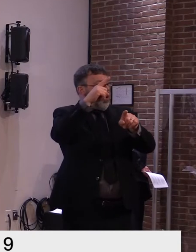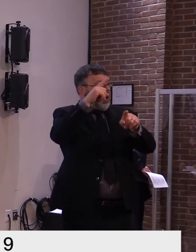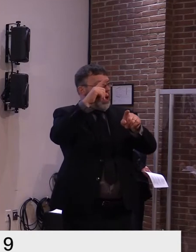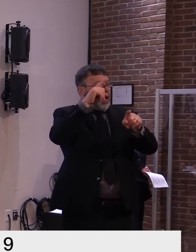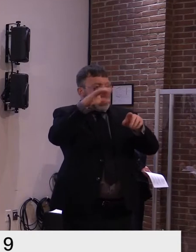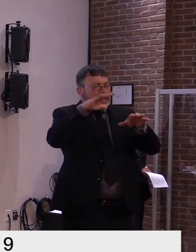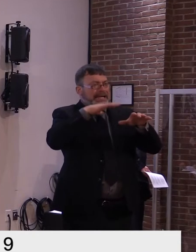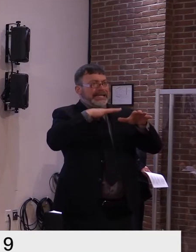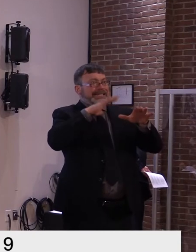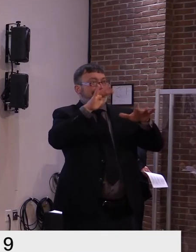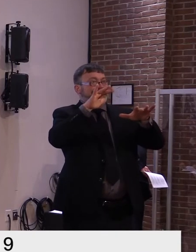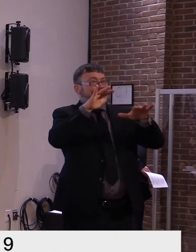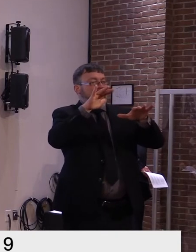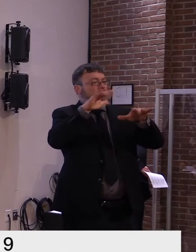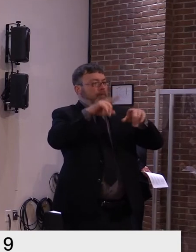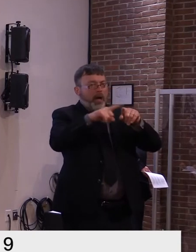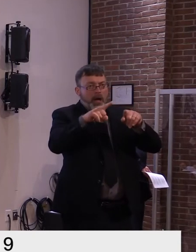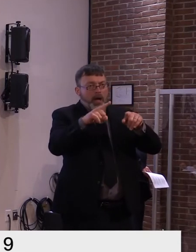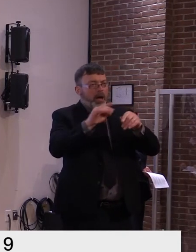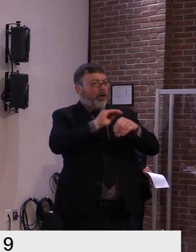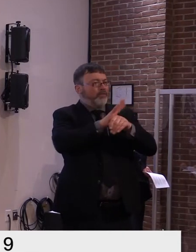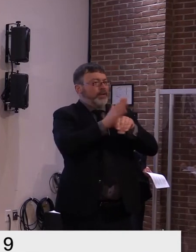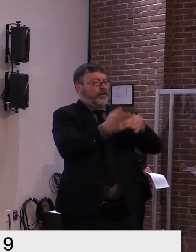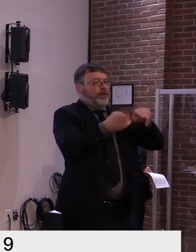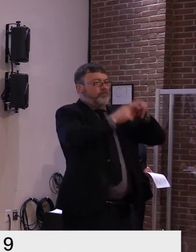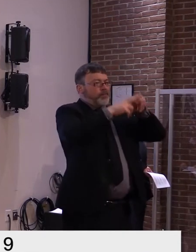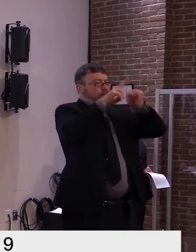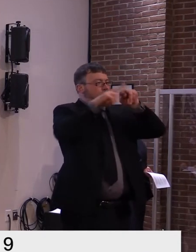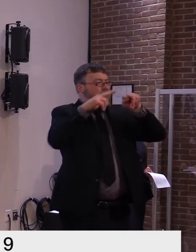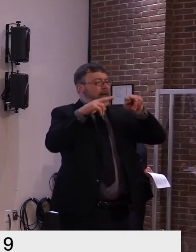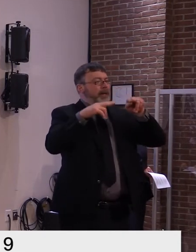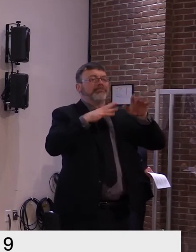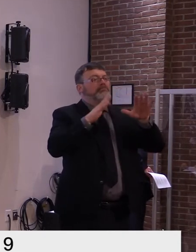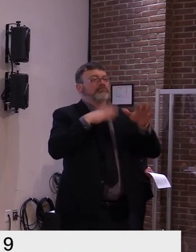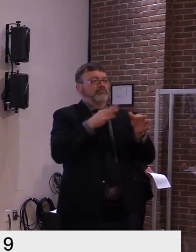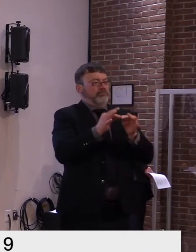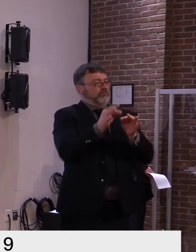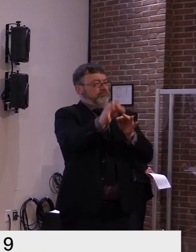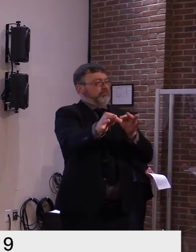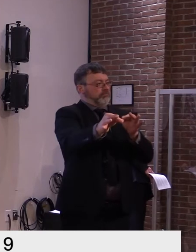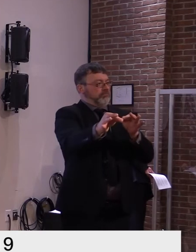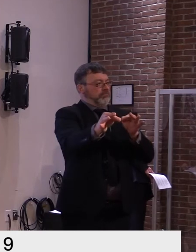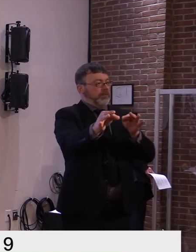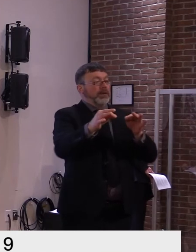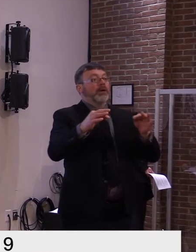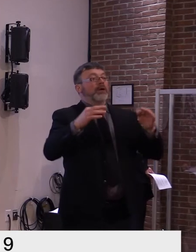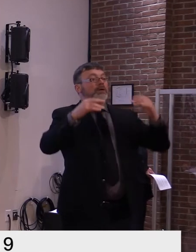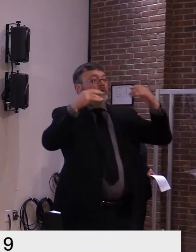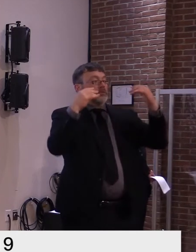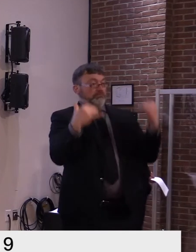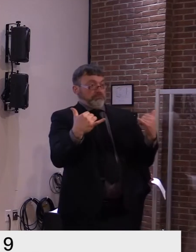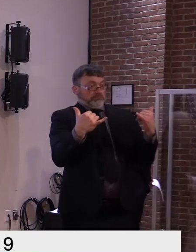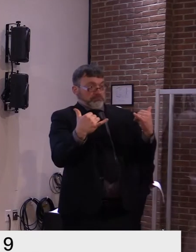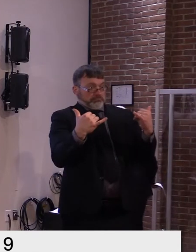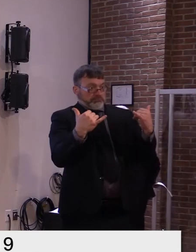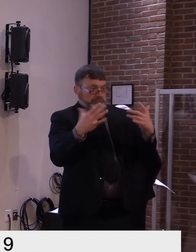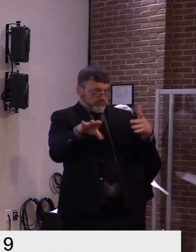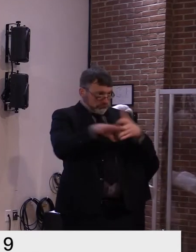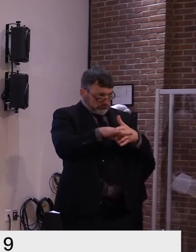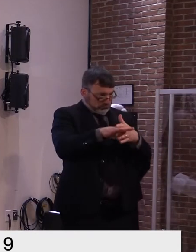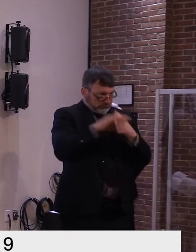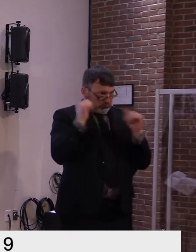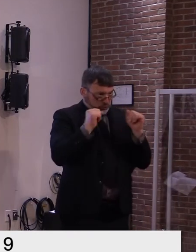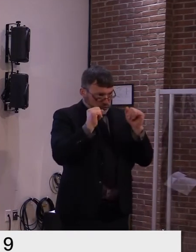will. But we think the time's ripe now to start doing that planning and just to give people a sense of when we think we'll start to see